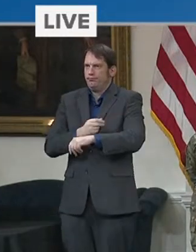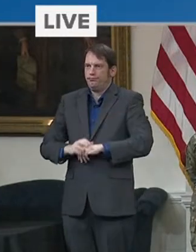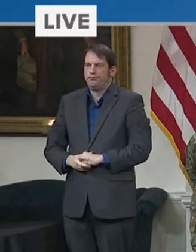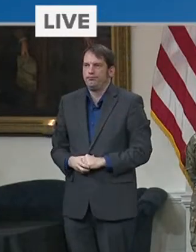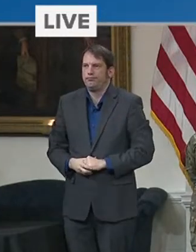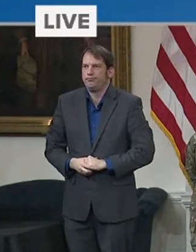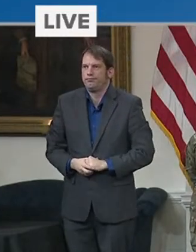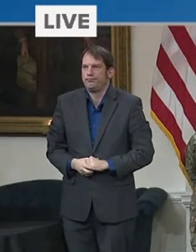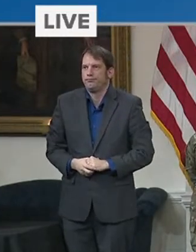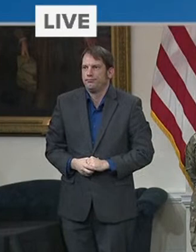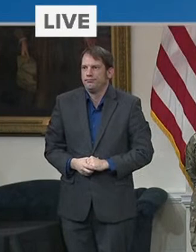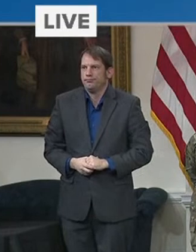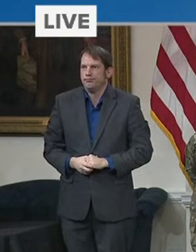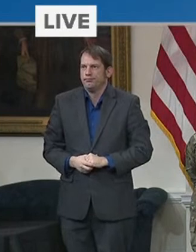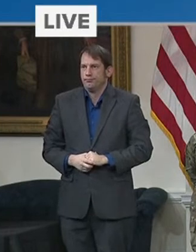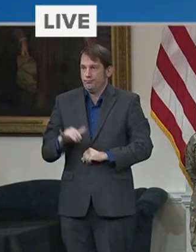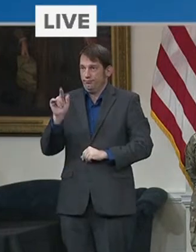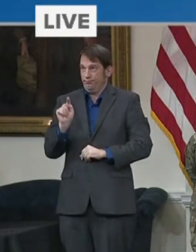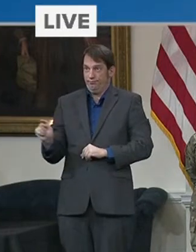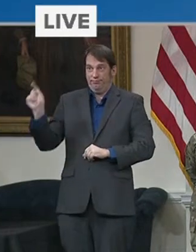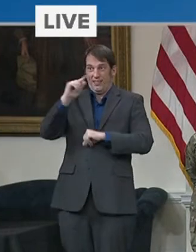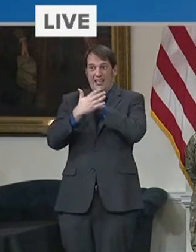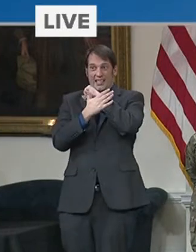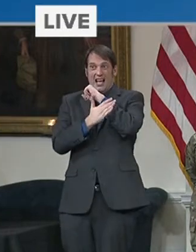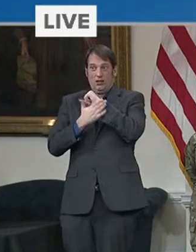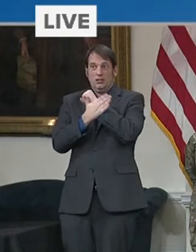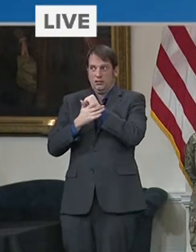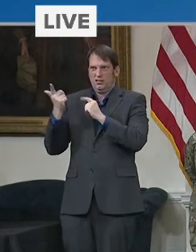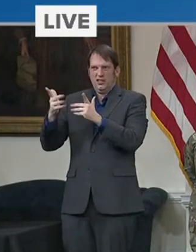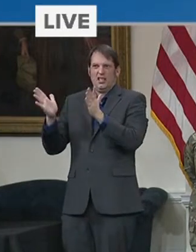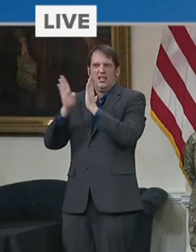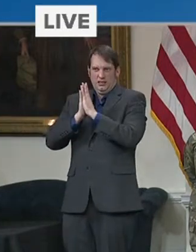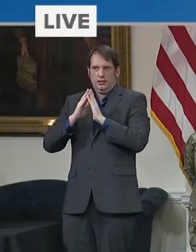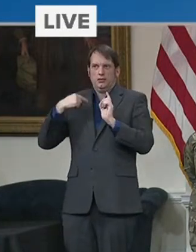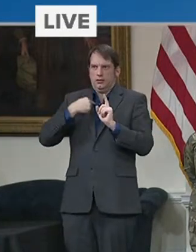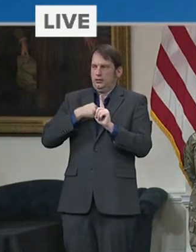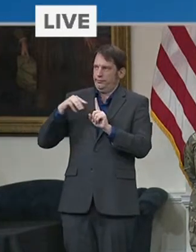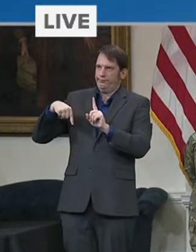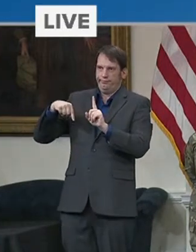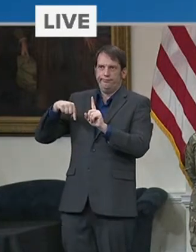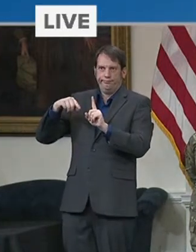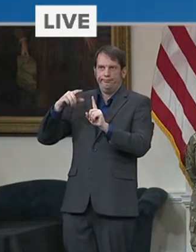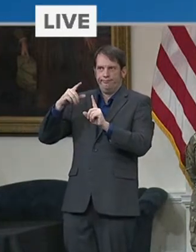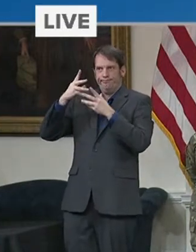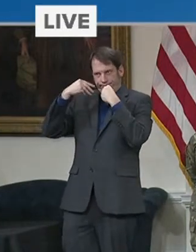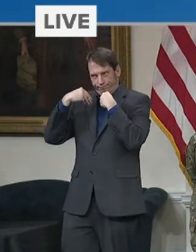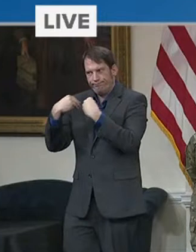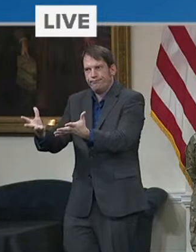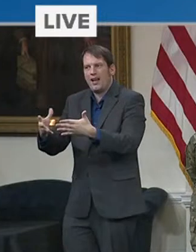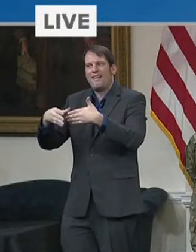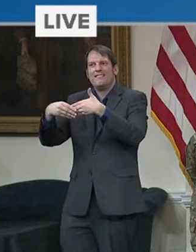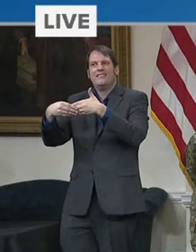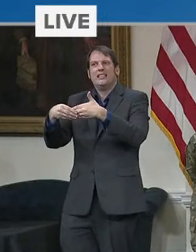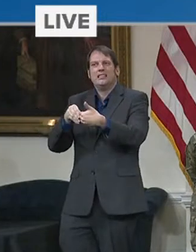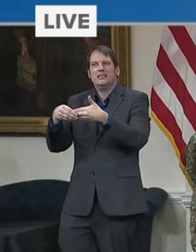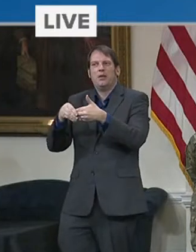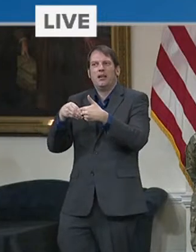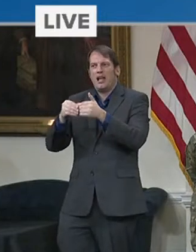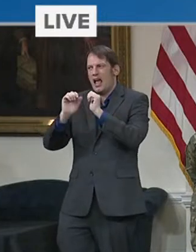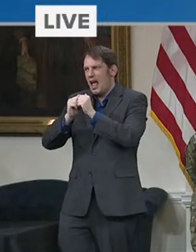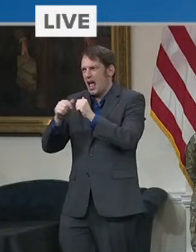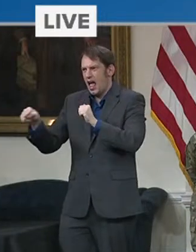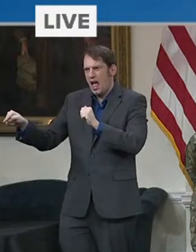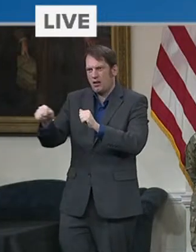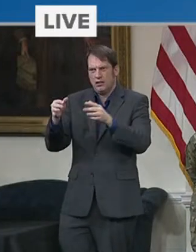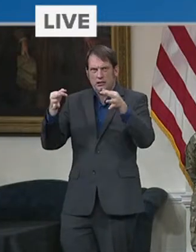have requested, and we have granted them, flexibility in how their health departments decide to utilize the doses